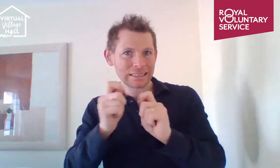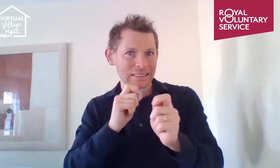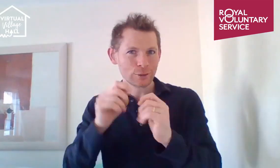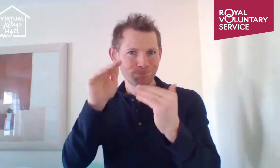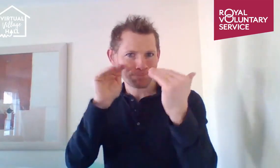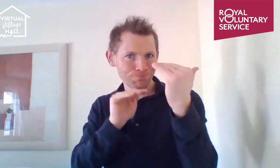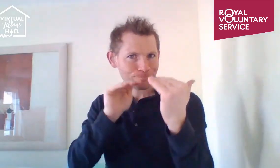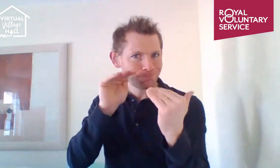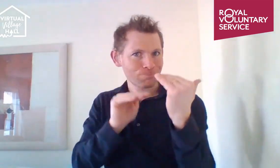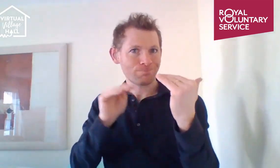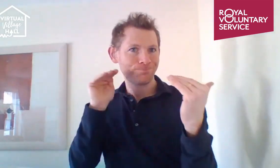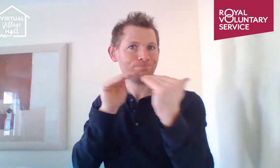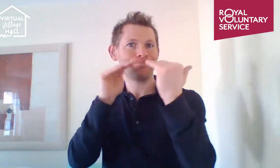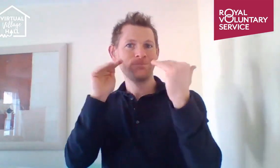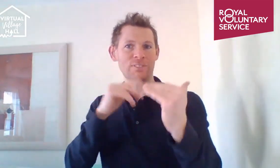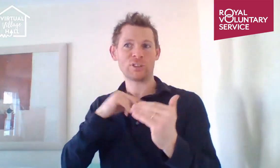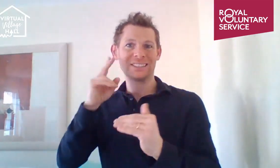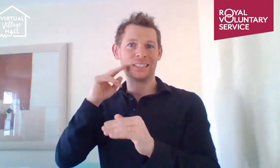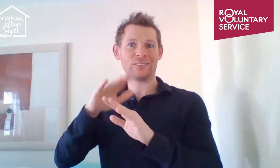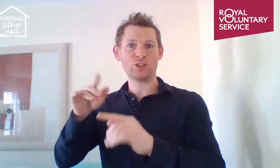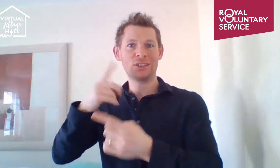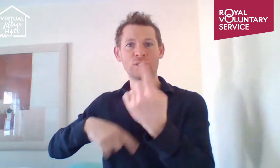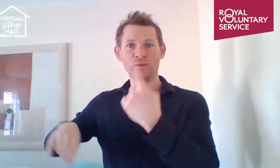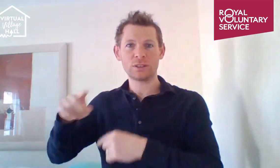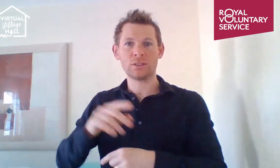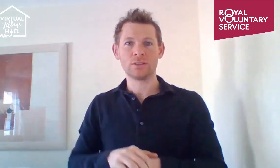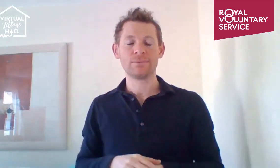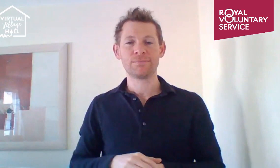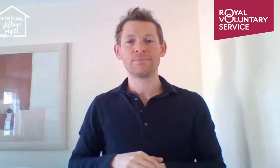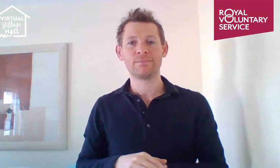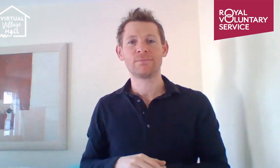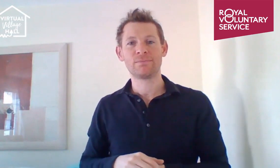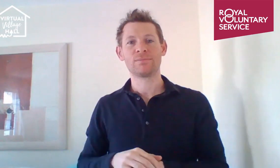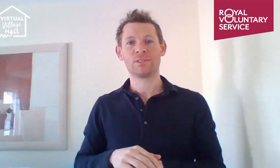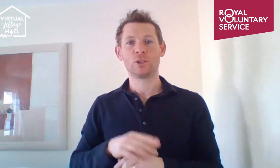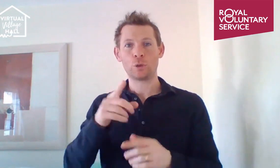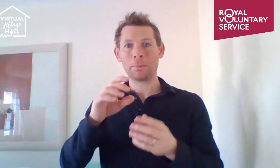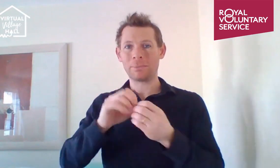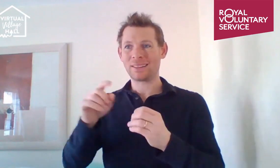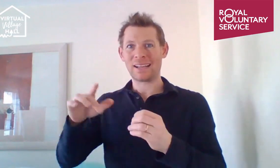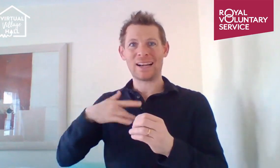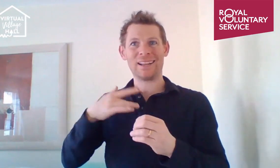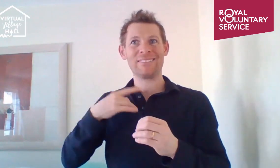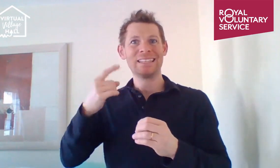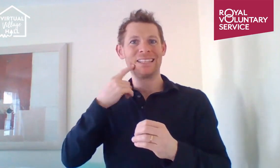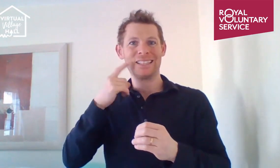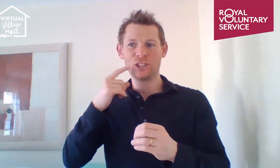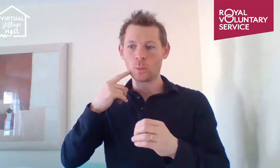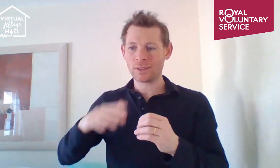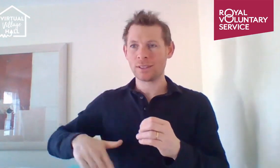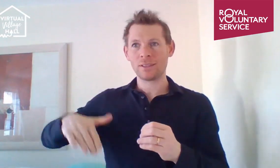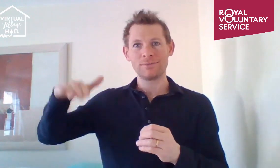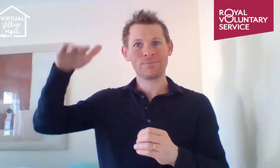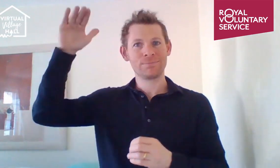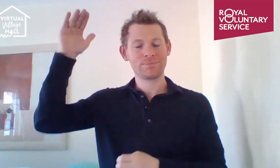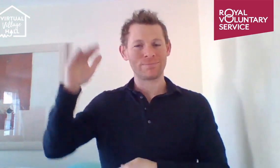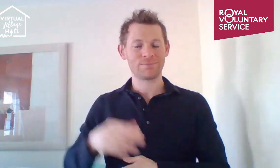making the effort to sort of come down and make sure that you're able to communicate with deaf people. It makes life easier for a